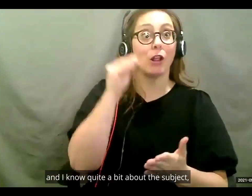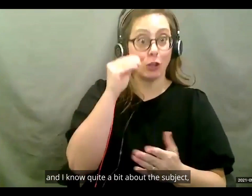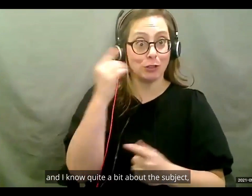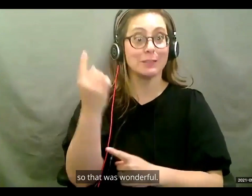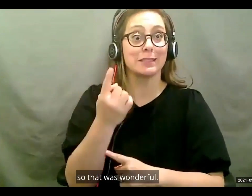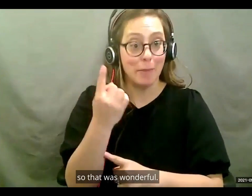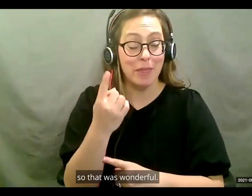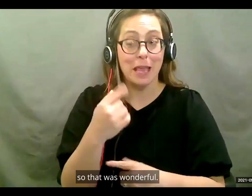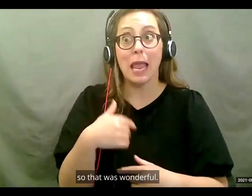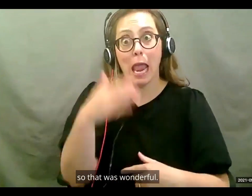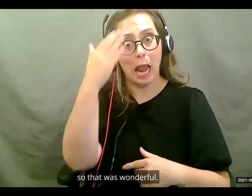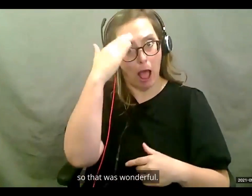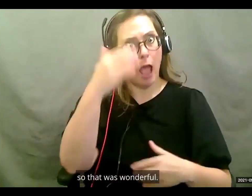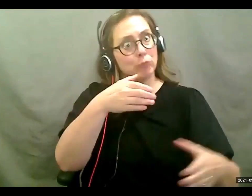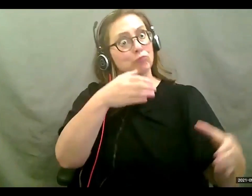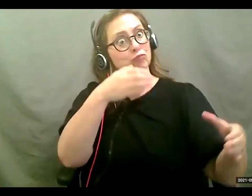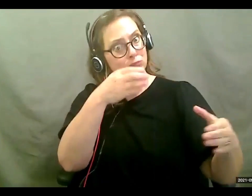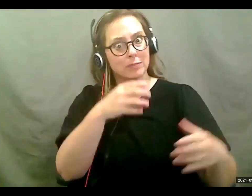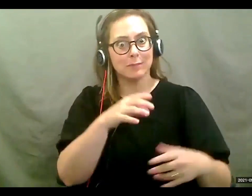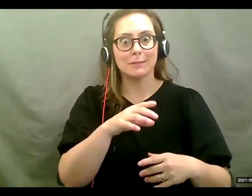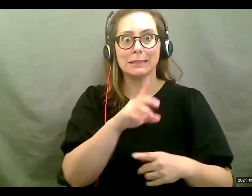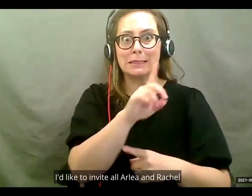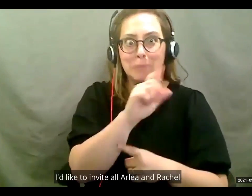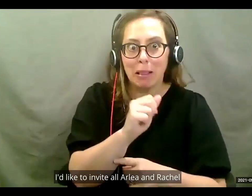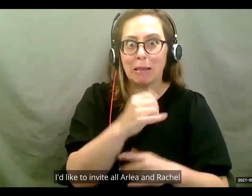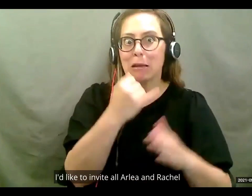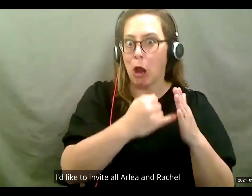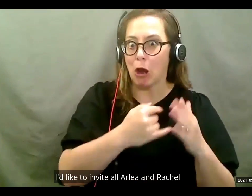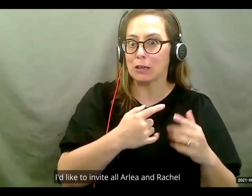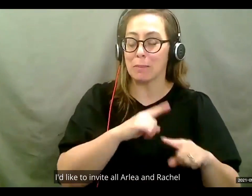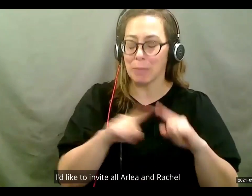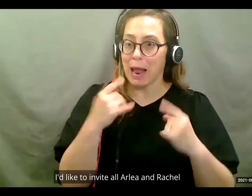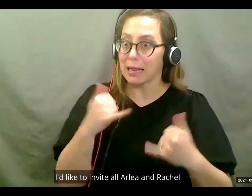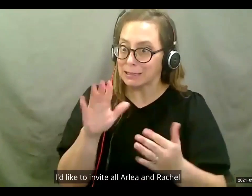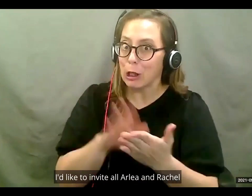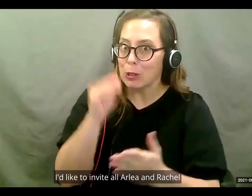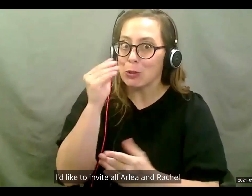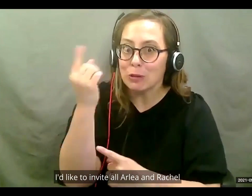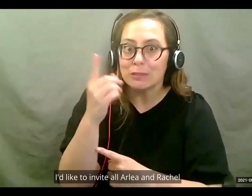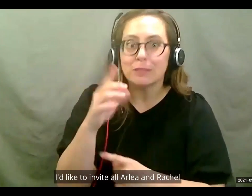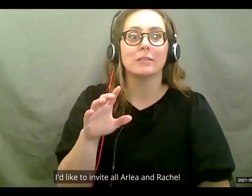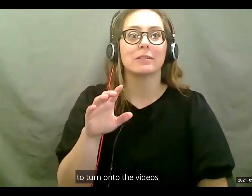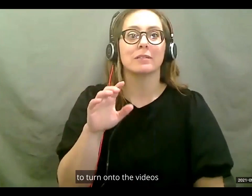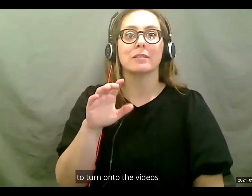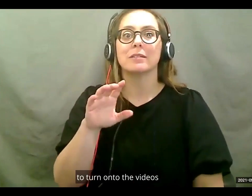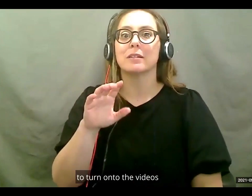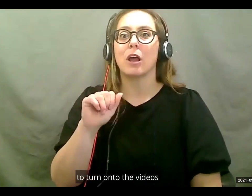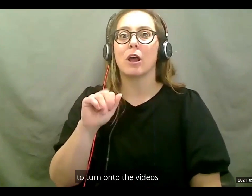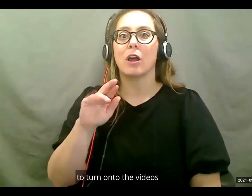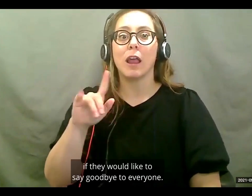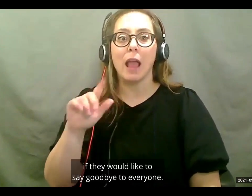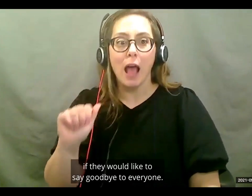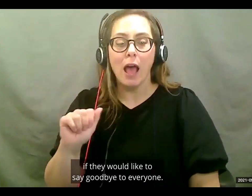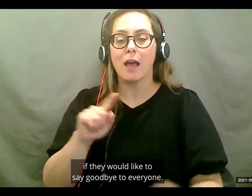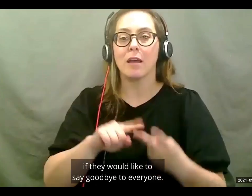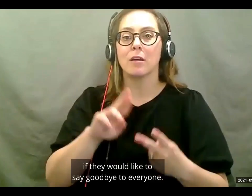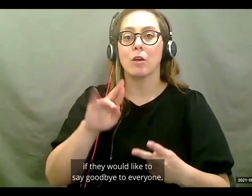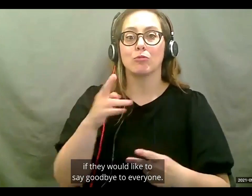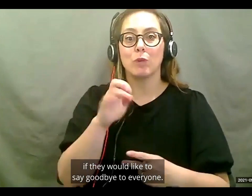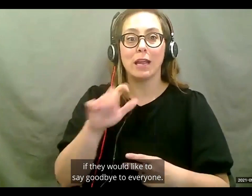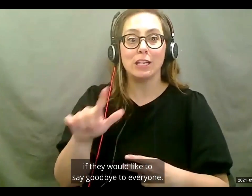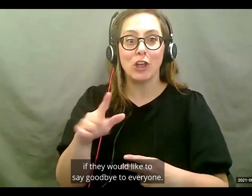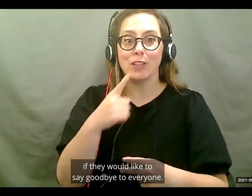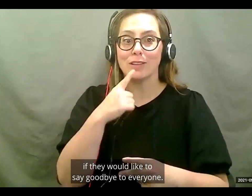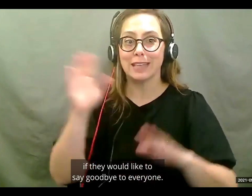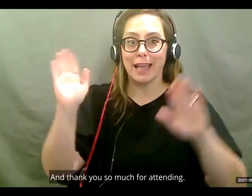about the subject, so that was wonderful. I'd like to invite Aulia and Rachel to turn on in the videos if they would like to